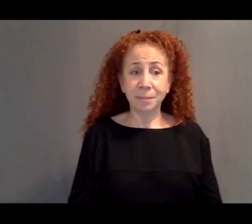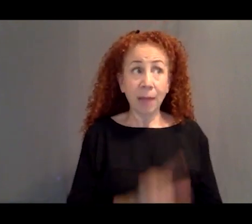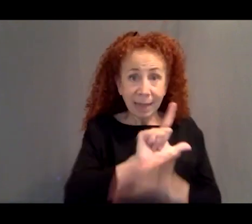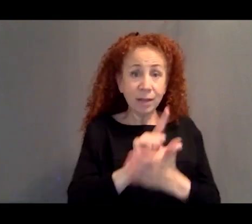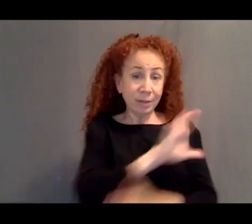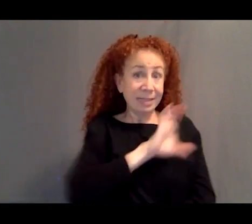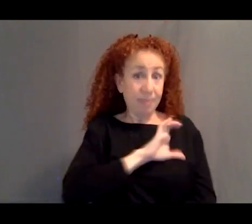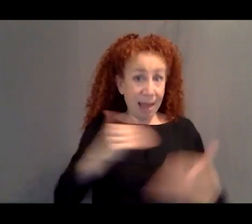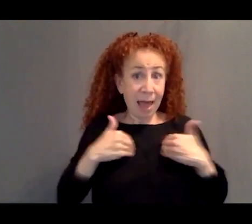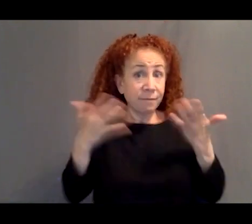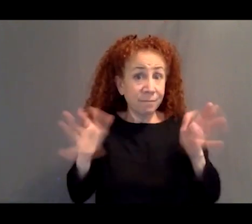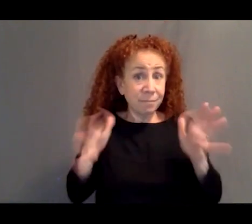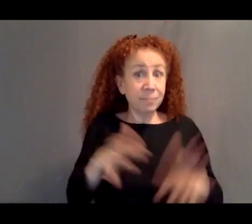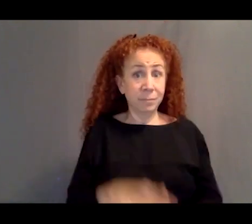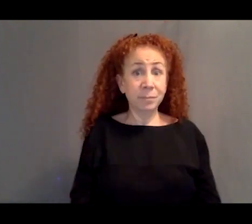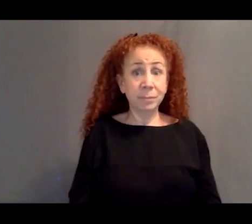legally,